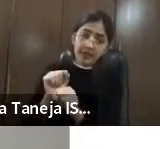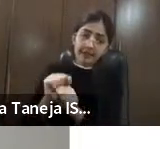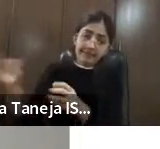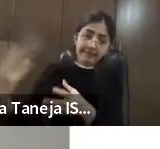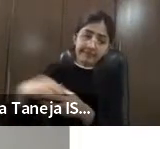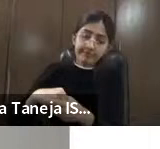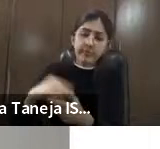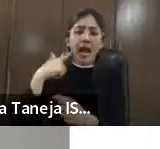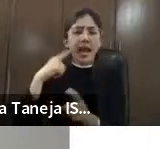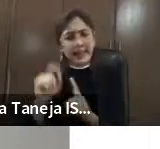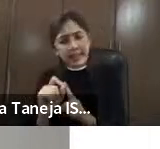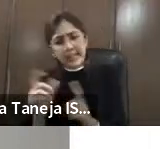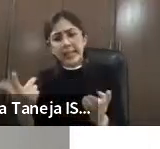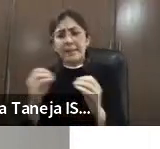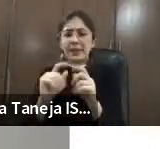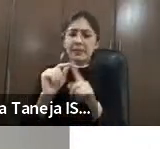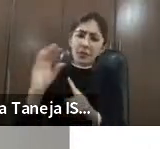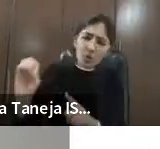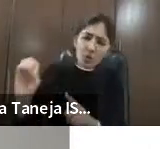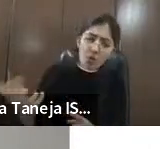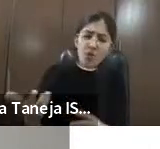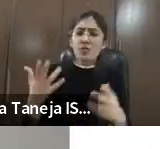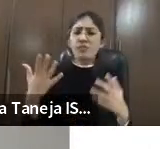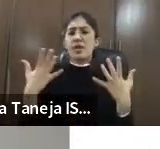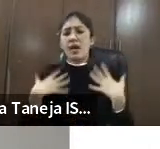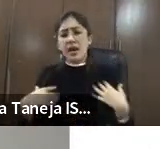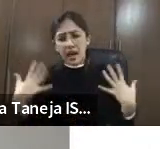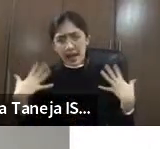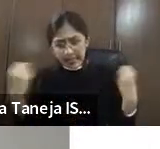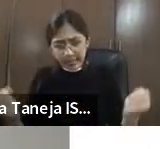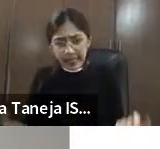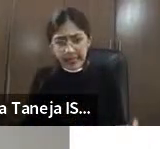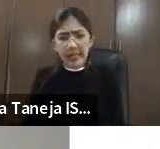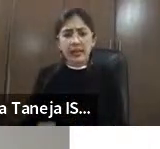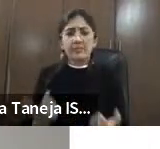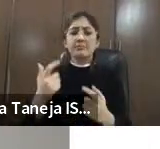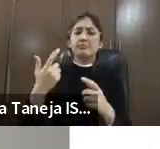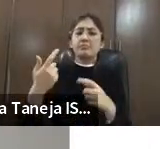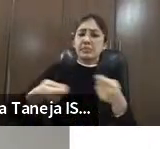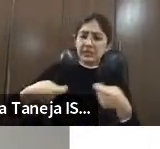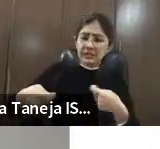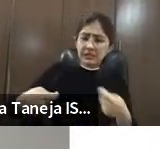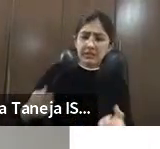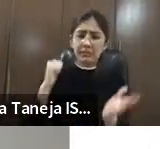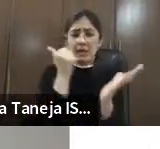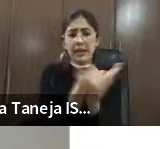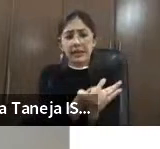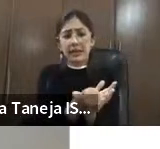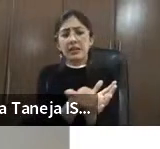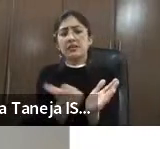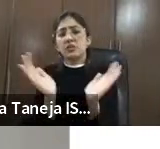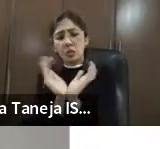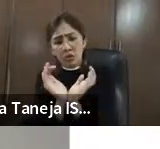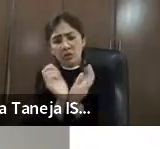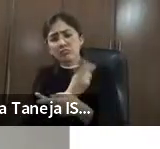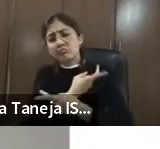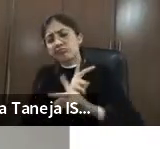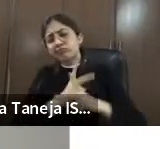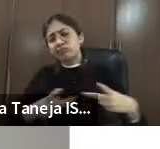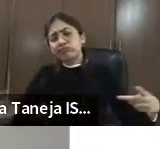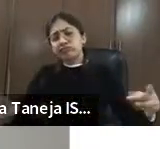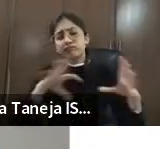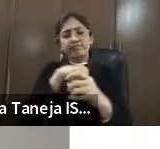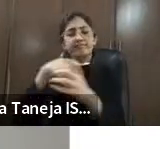IT, BPO, retail, hospitality, manufacturing, e-commerce, banking, and insurance. Across the sector, people